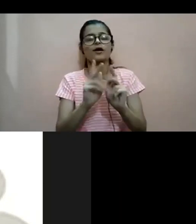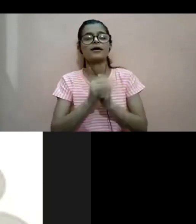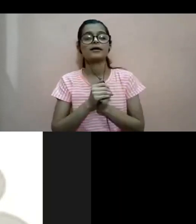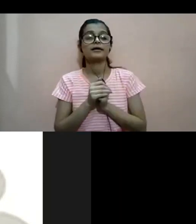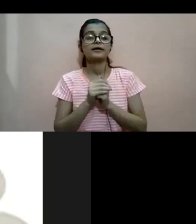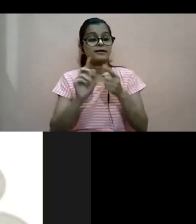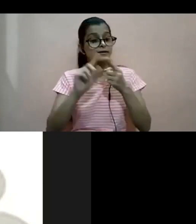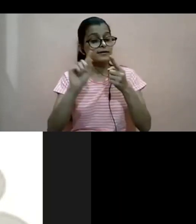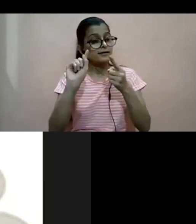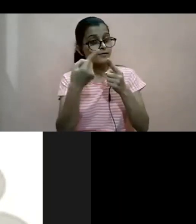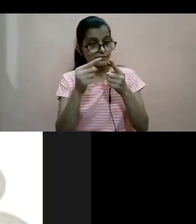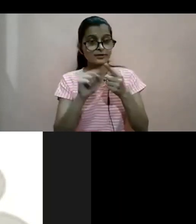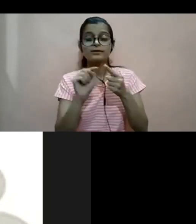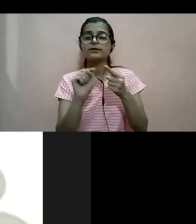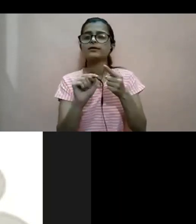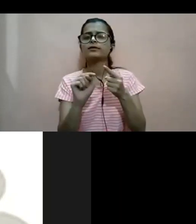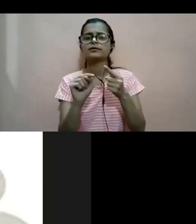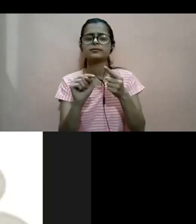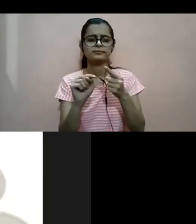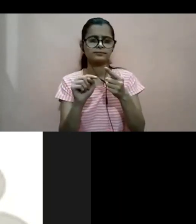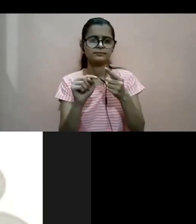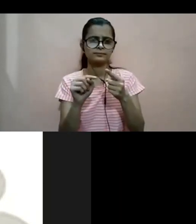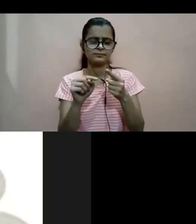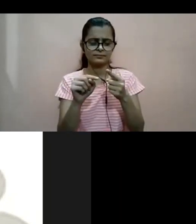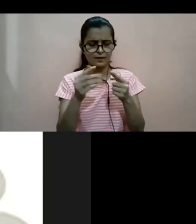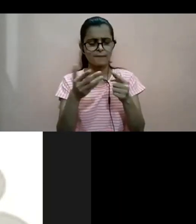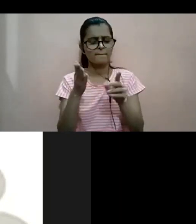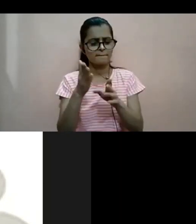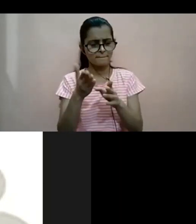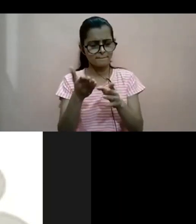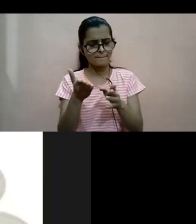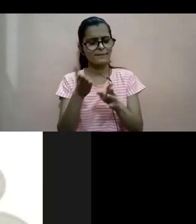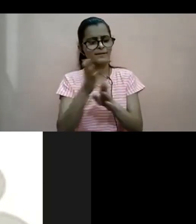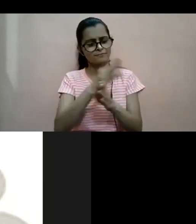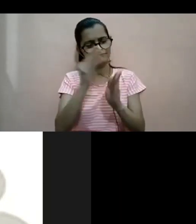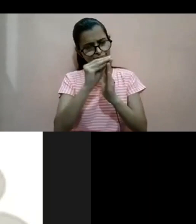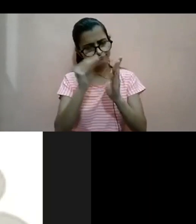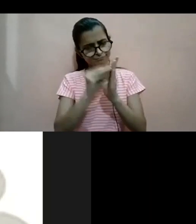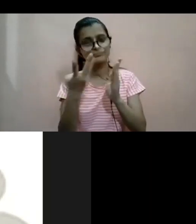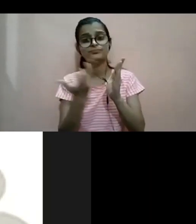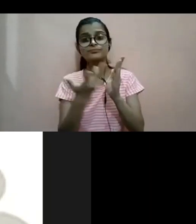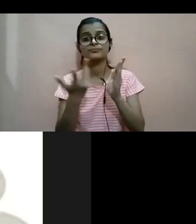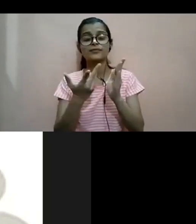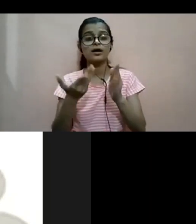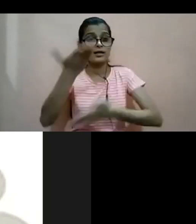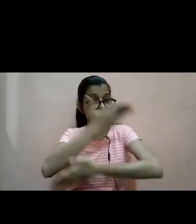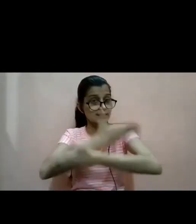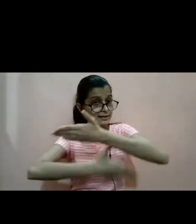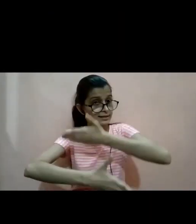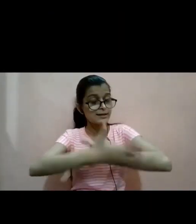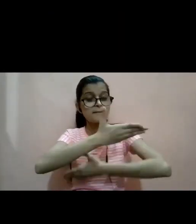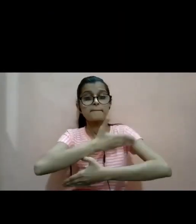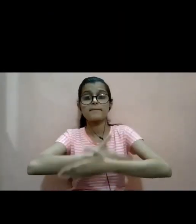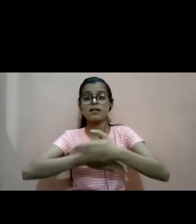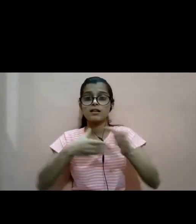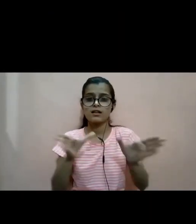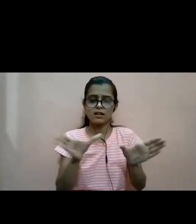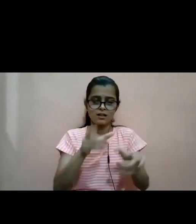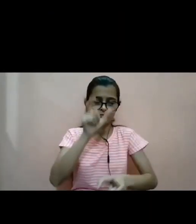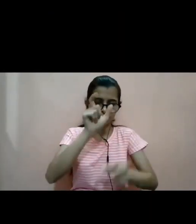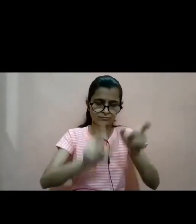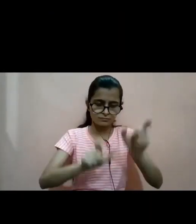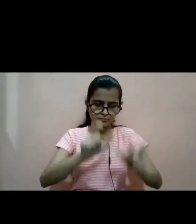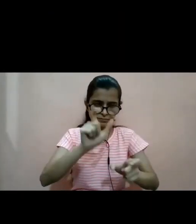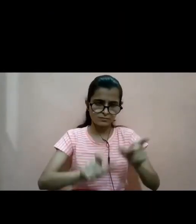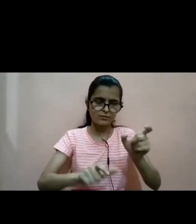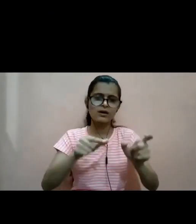First one is to do with which I mentioned already, like where disabled are seen as best